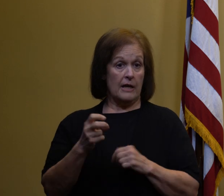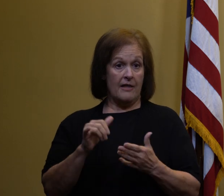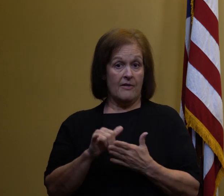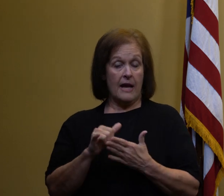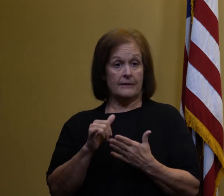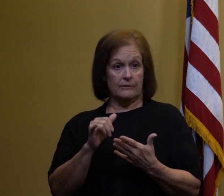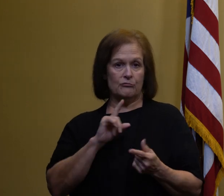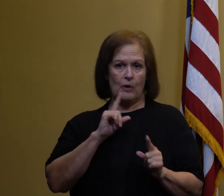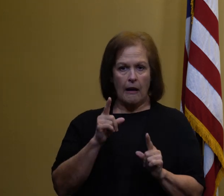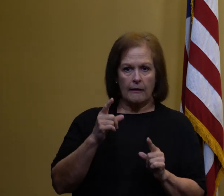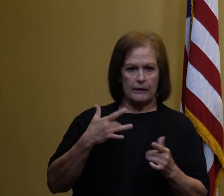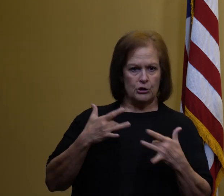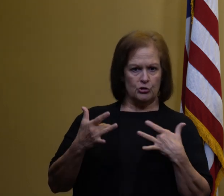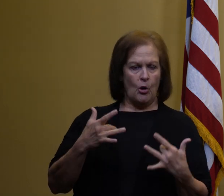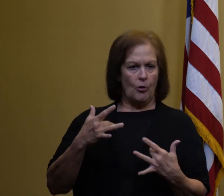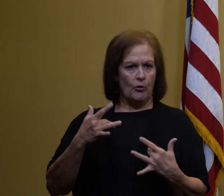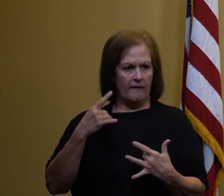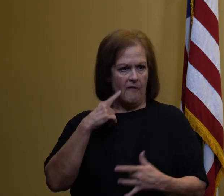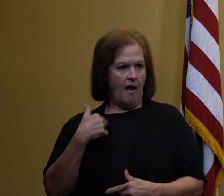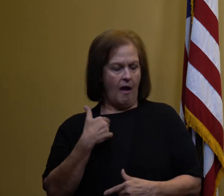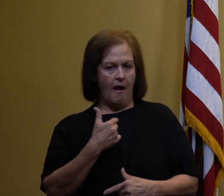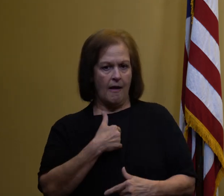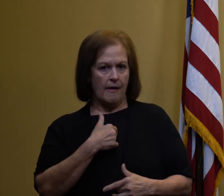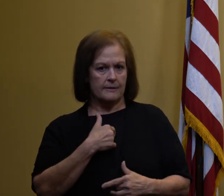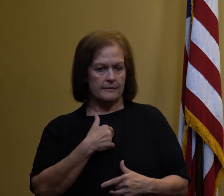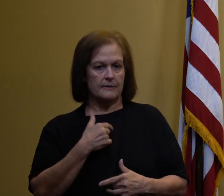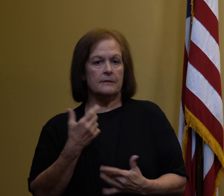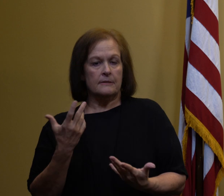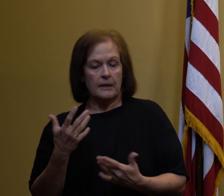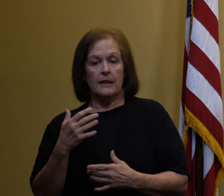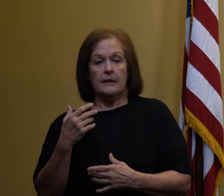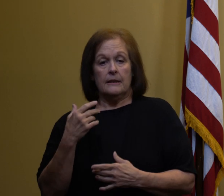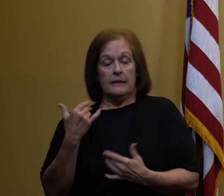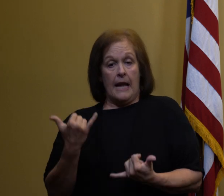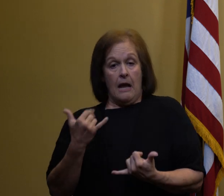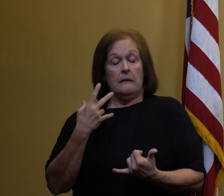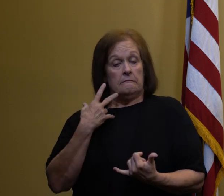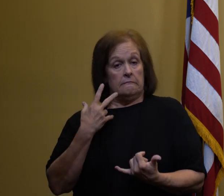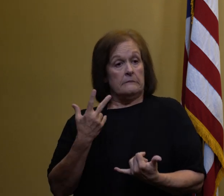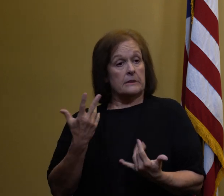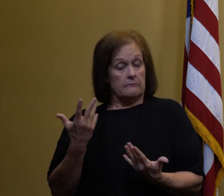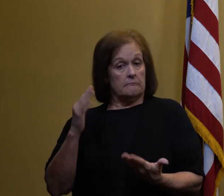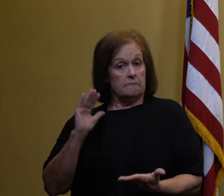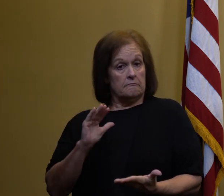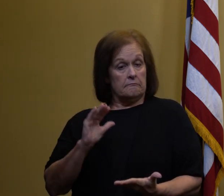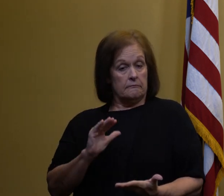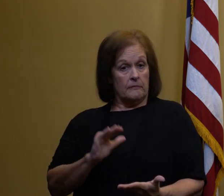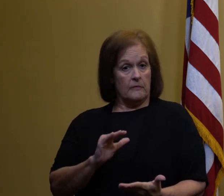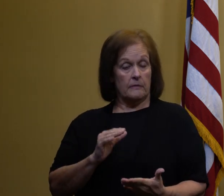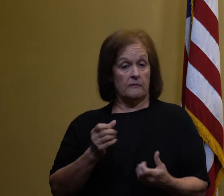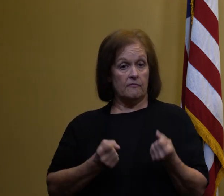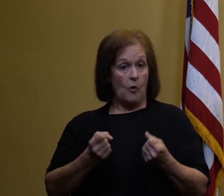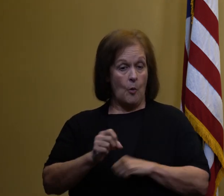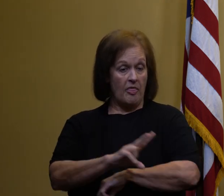something that has been at the top of the list in terms of percentages. And so seeing fewer vehicle burglaries and